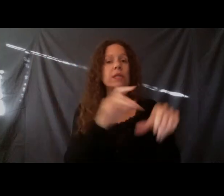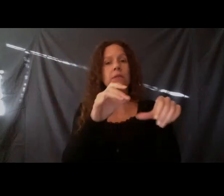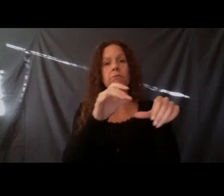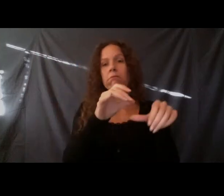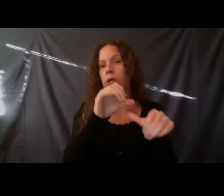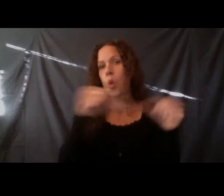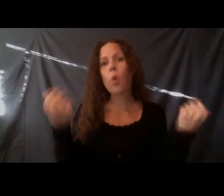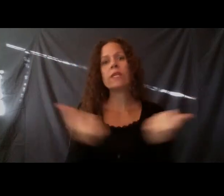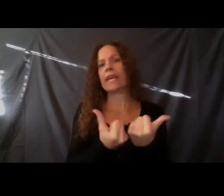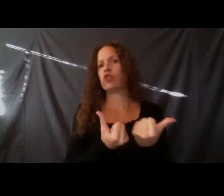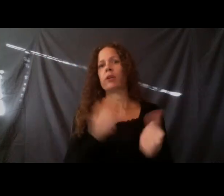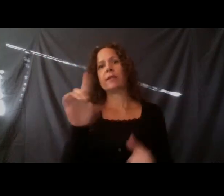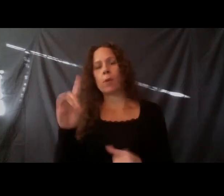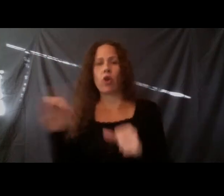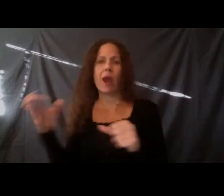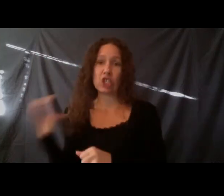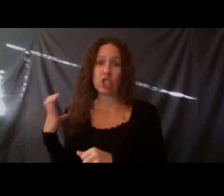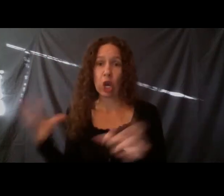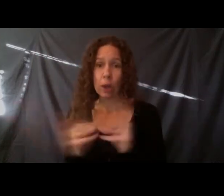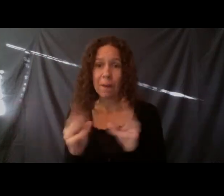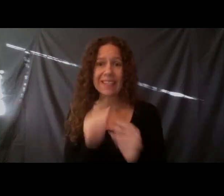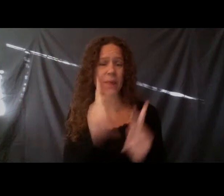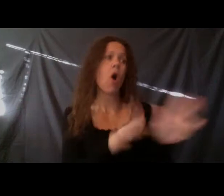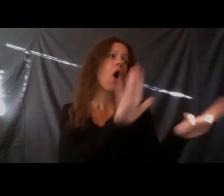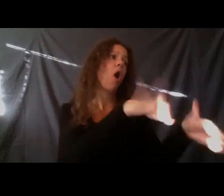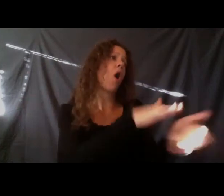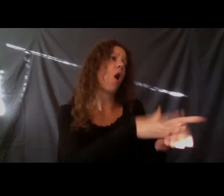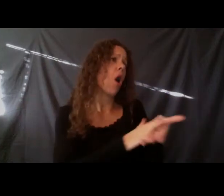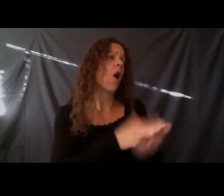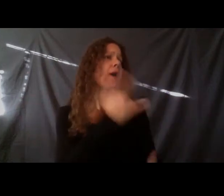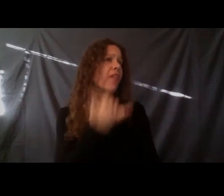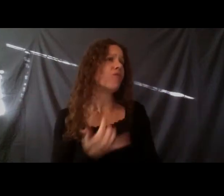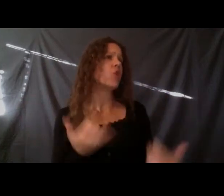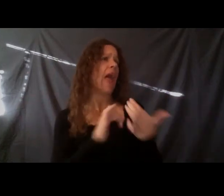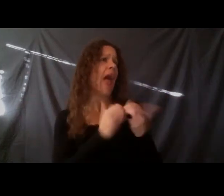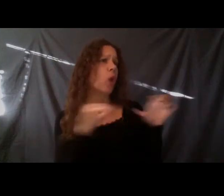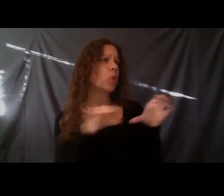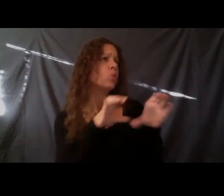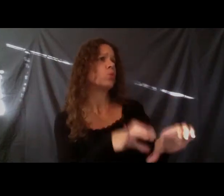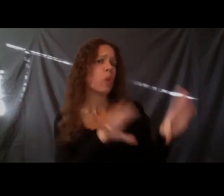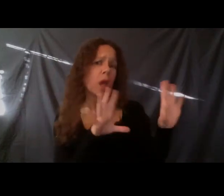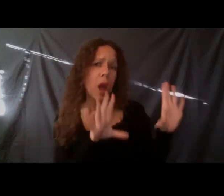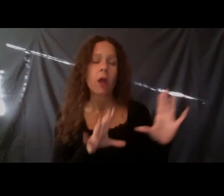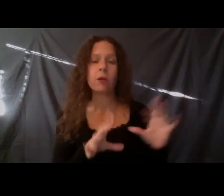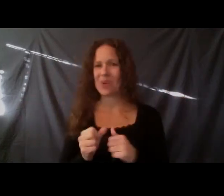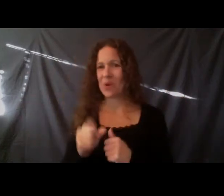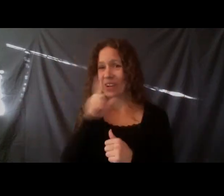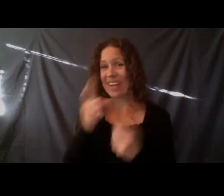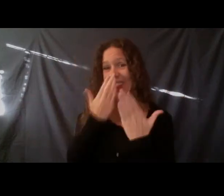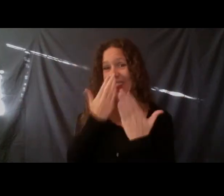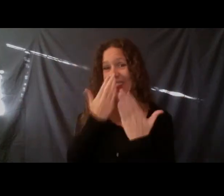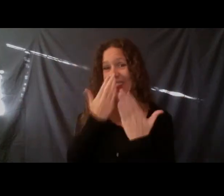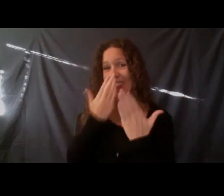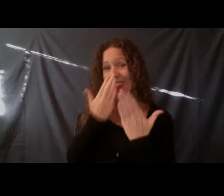Chair meetings about California, and they just say, how do you guys do it? So I want to thank our Secretary of